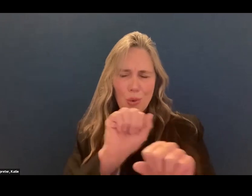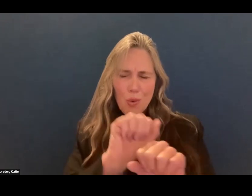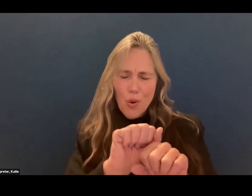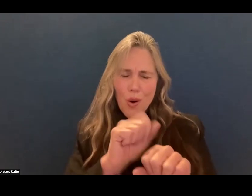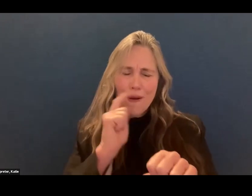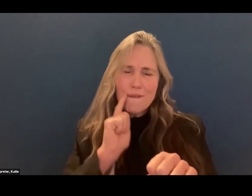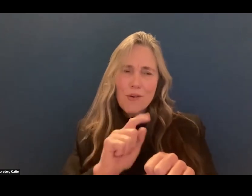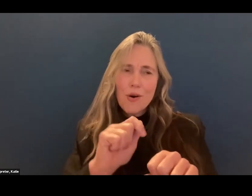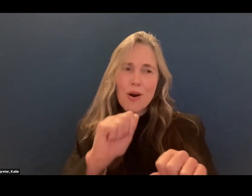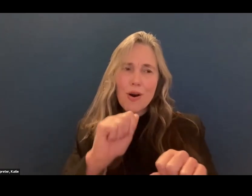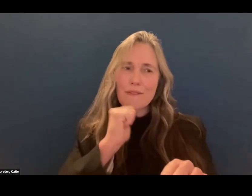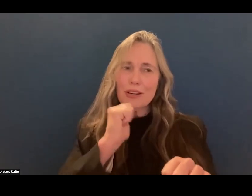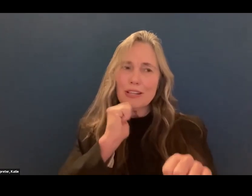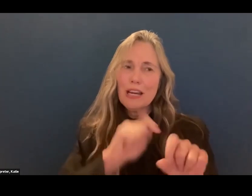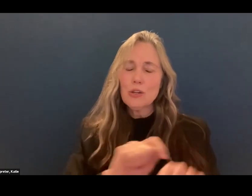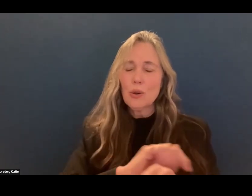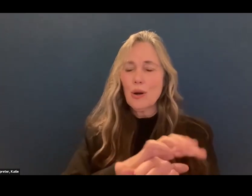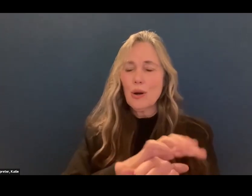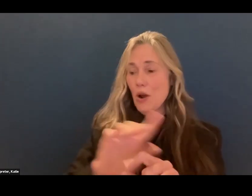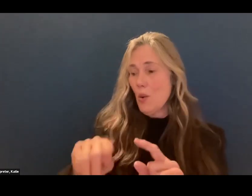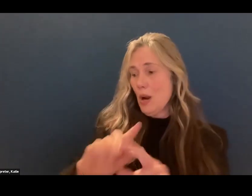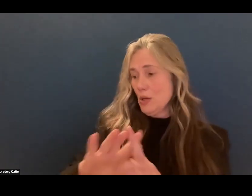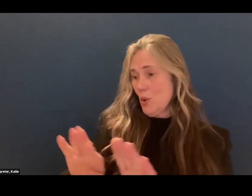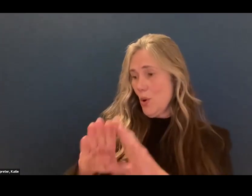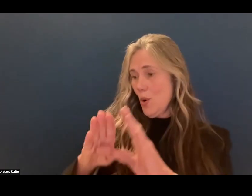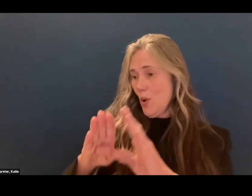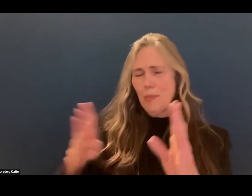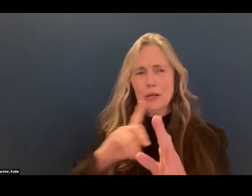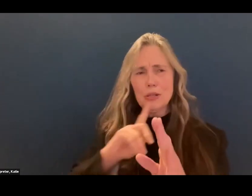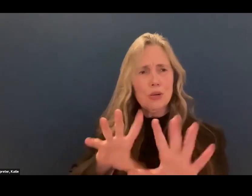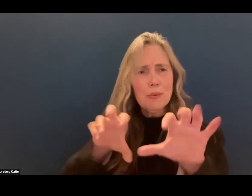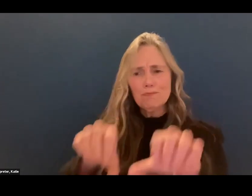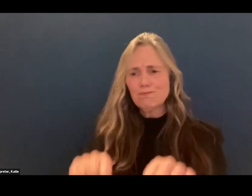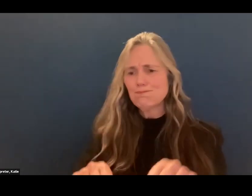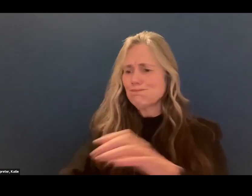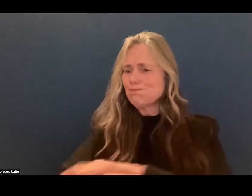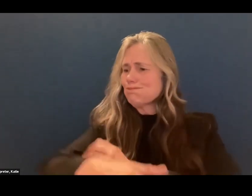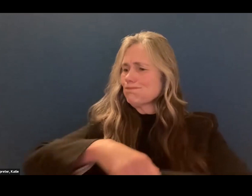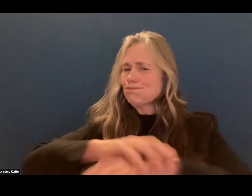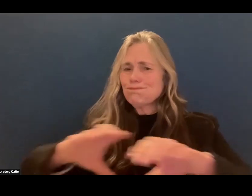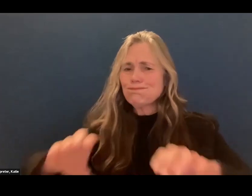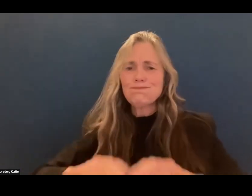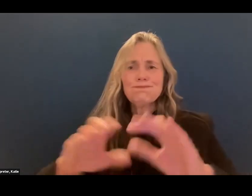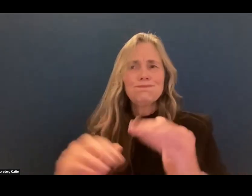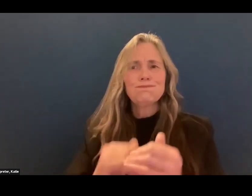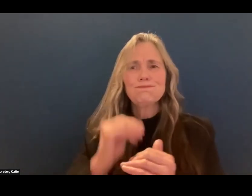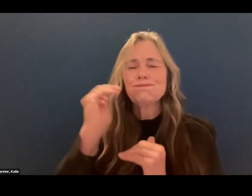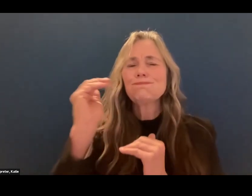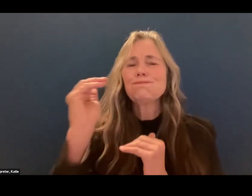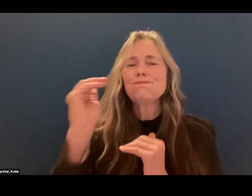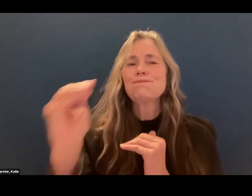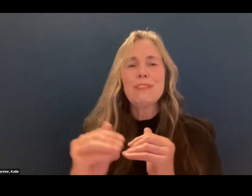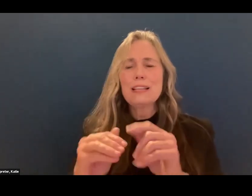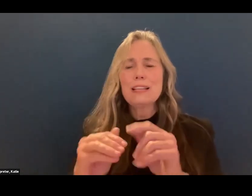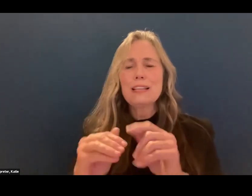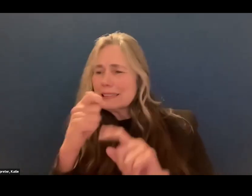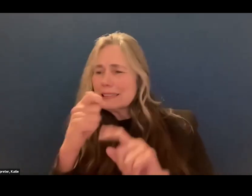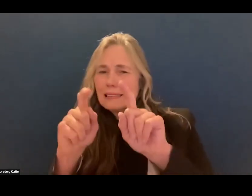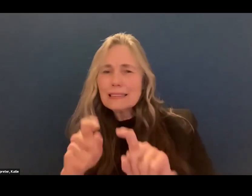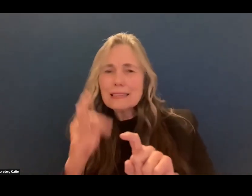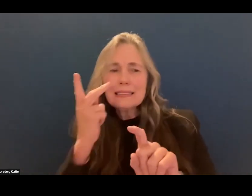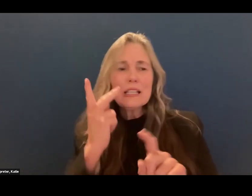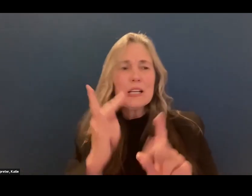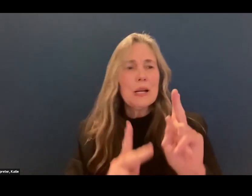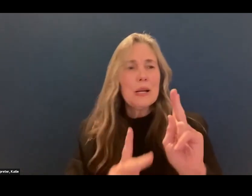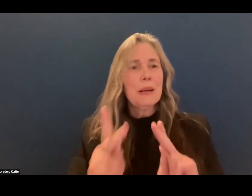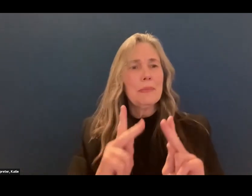school daily. During COVID and upon reopening of schools, she was all hands on deck, working long hours, going above and beyond, testing, seeing many students daily,